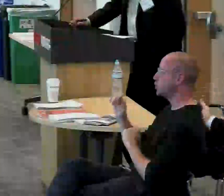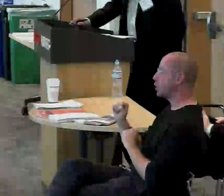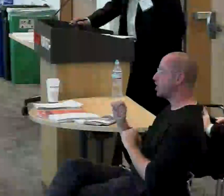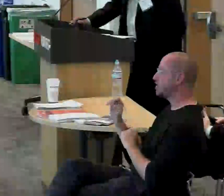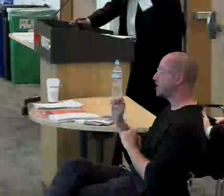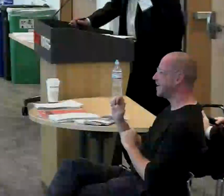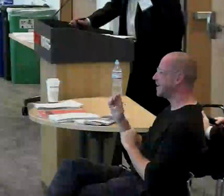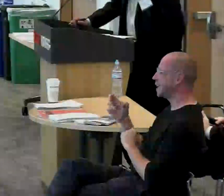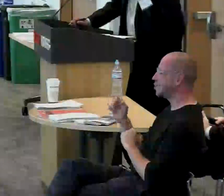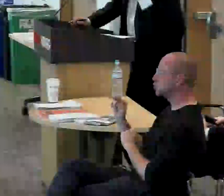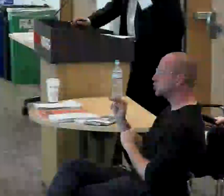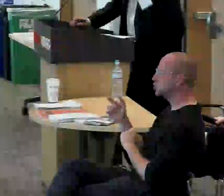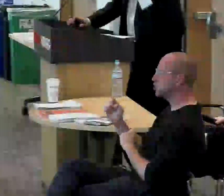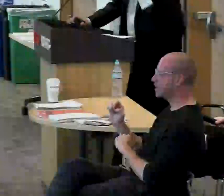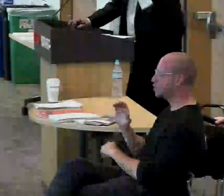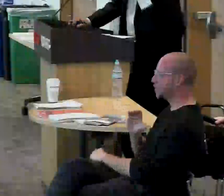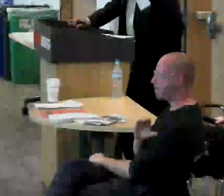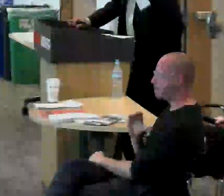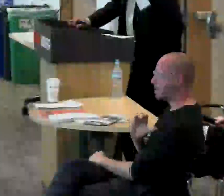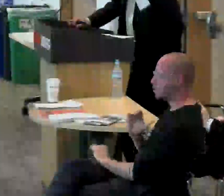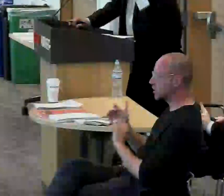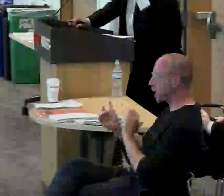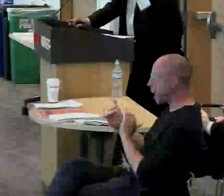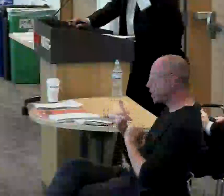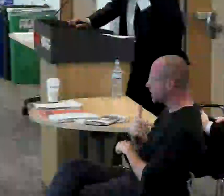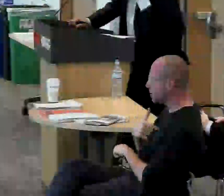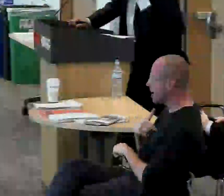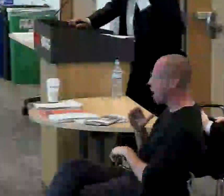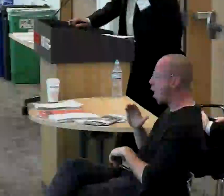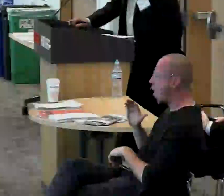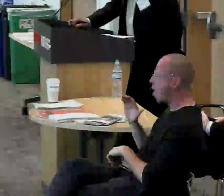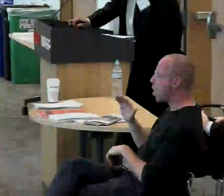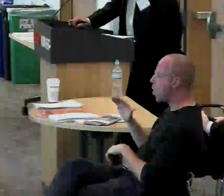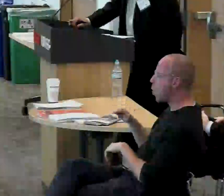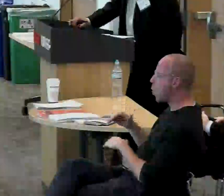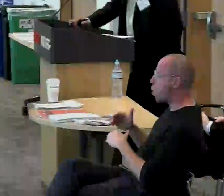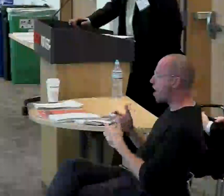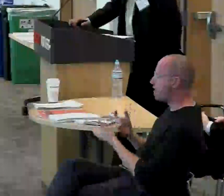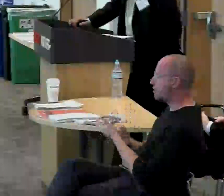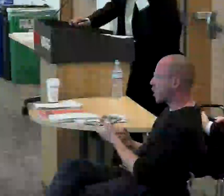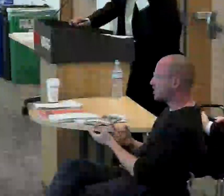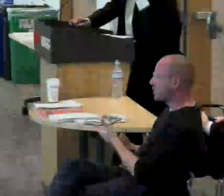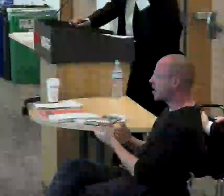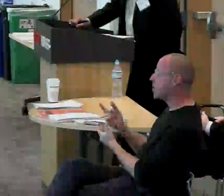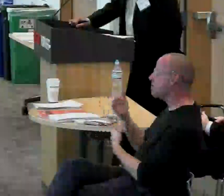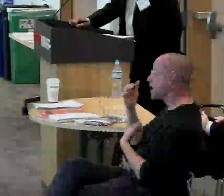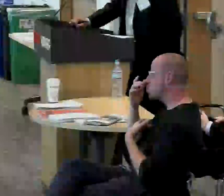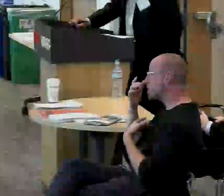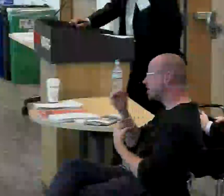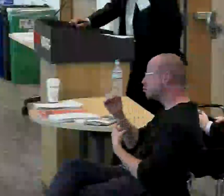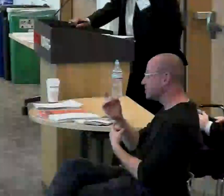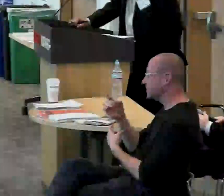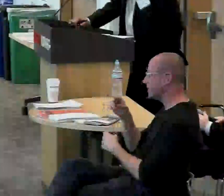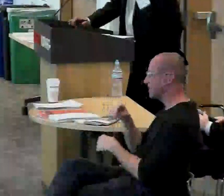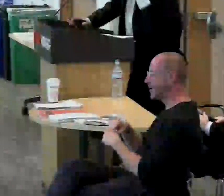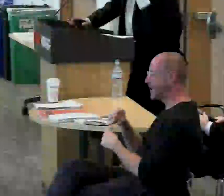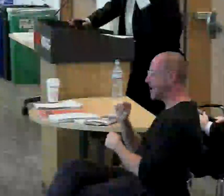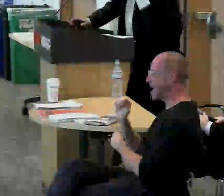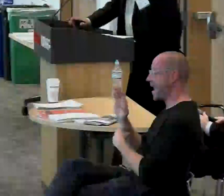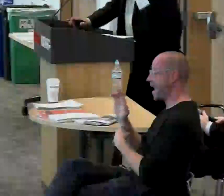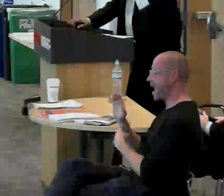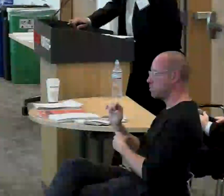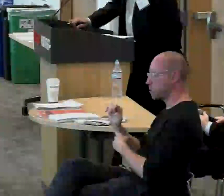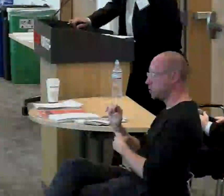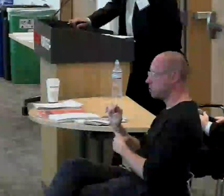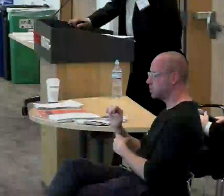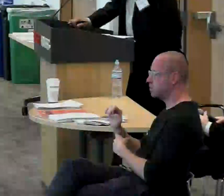about, we didn't have a chance to speak directly, but about they had an interest in able to